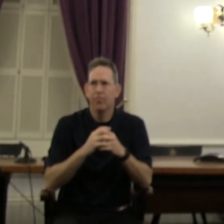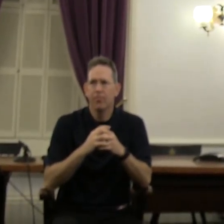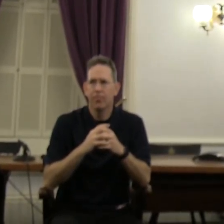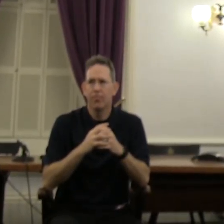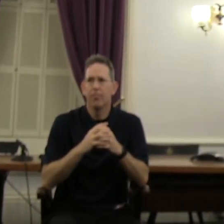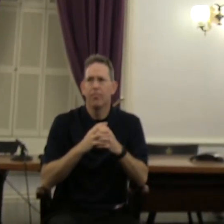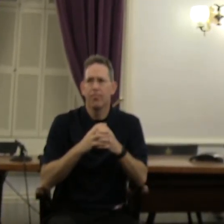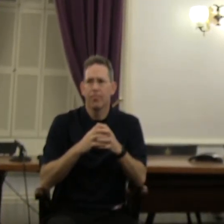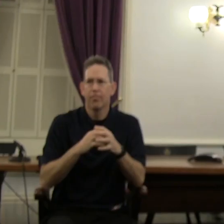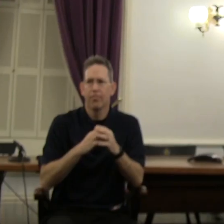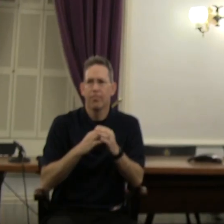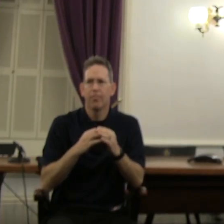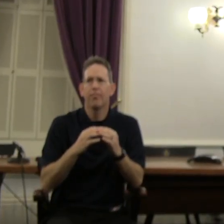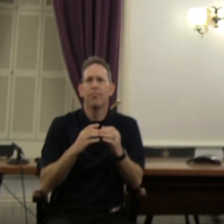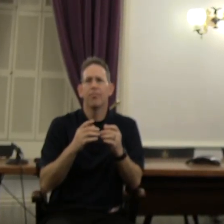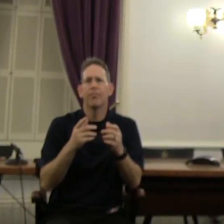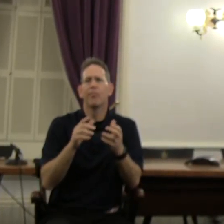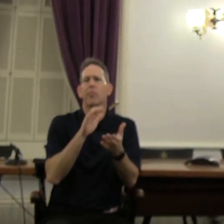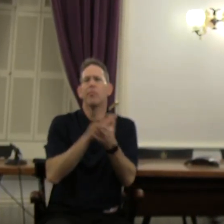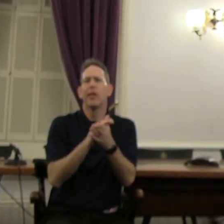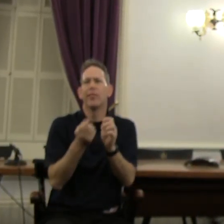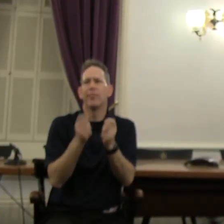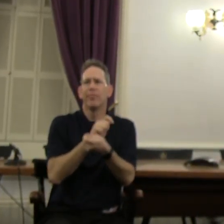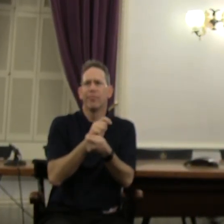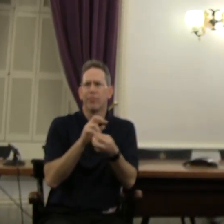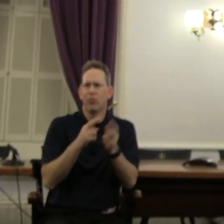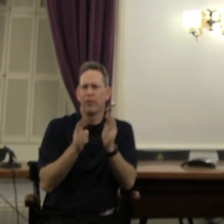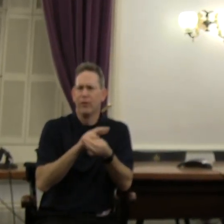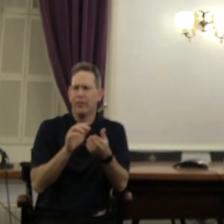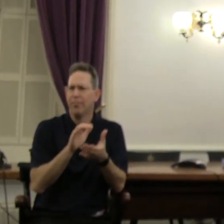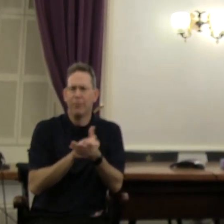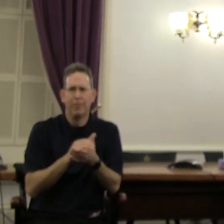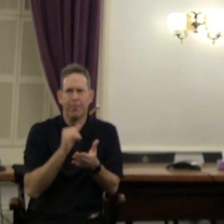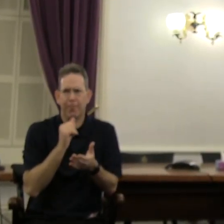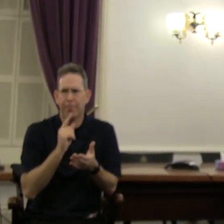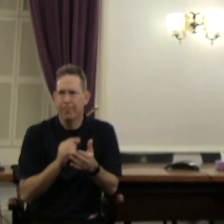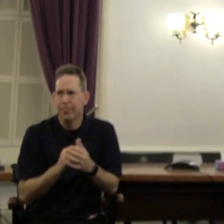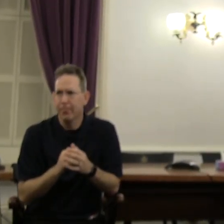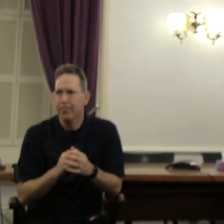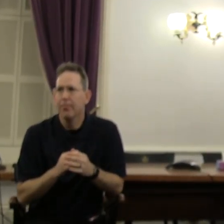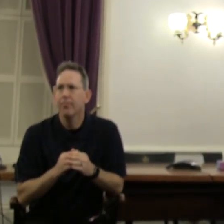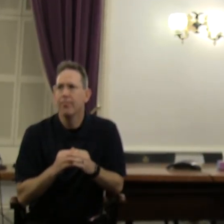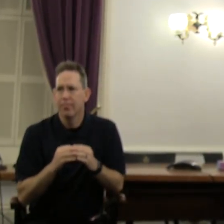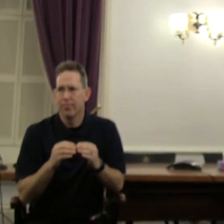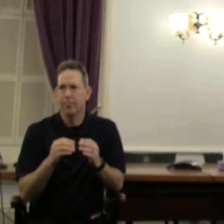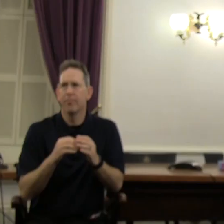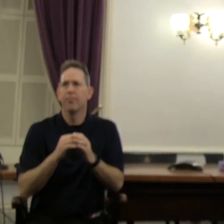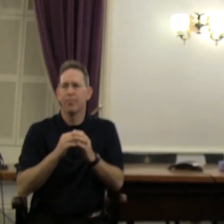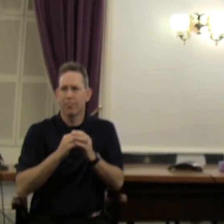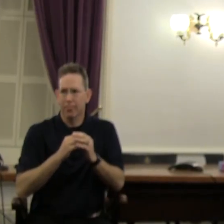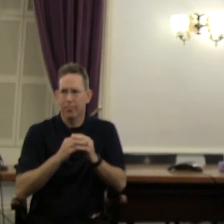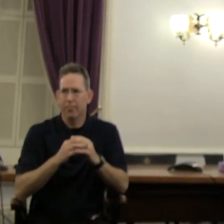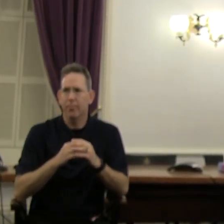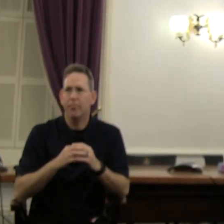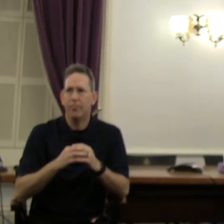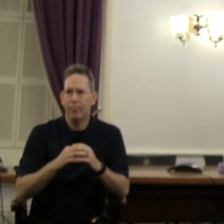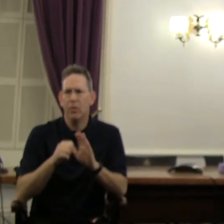least temporarily disallowed by CMS for technical reasons, the so-called reverse spousal